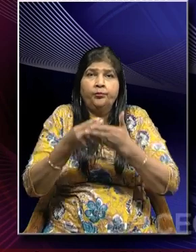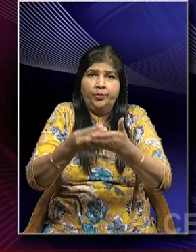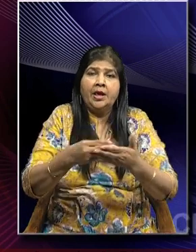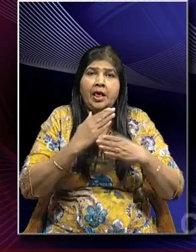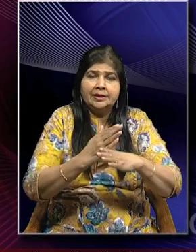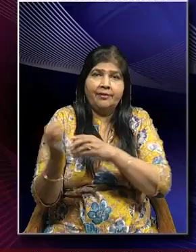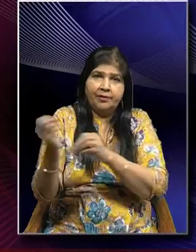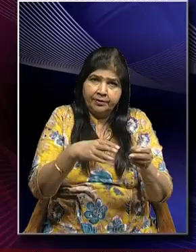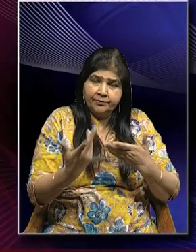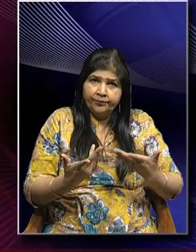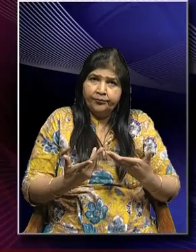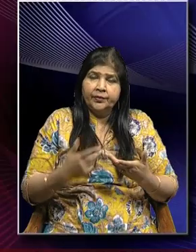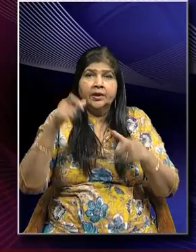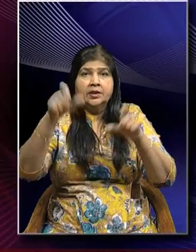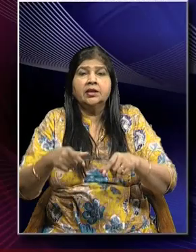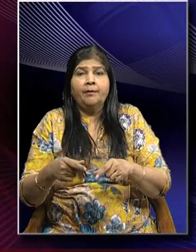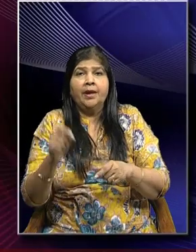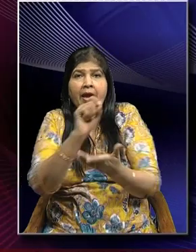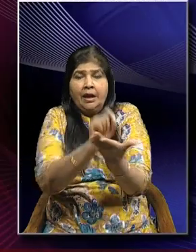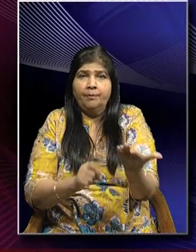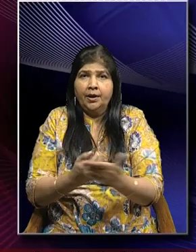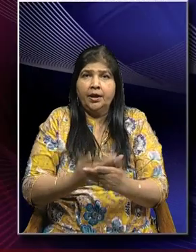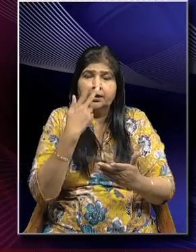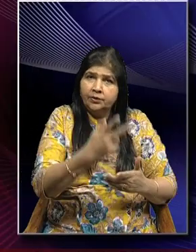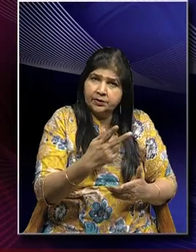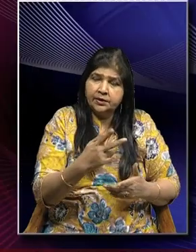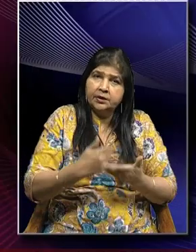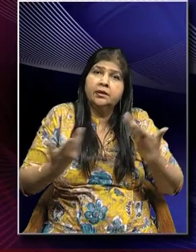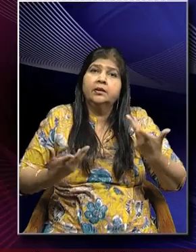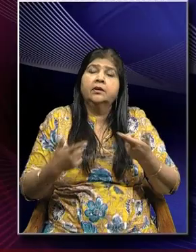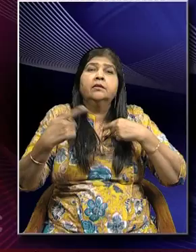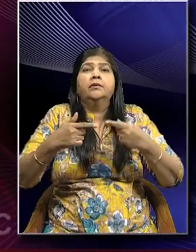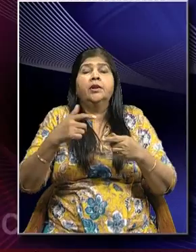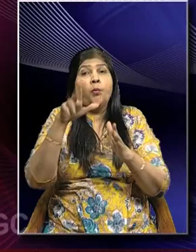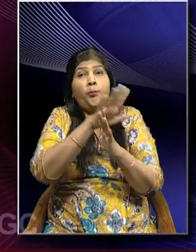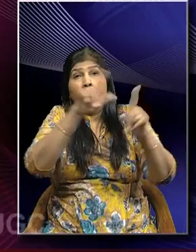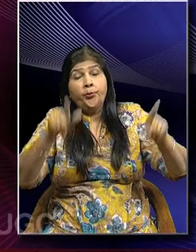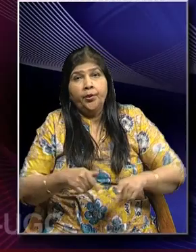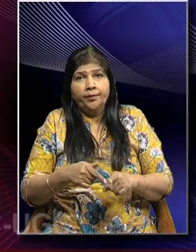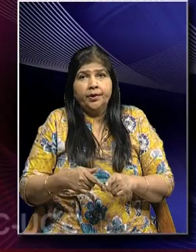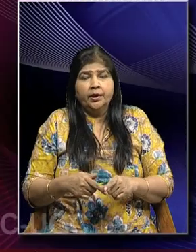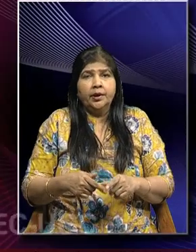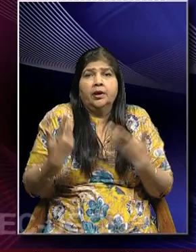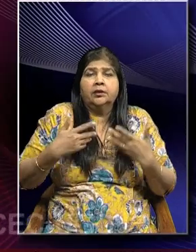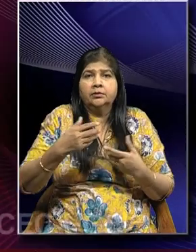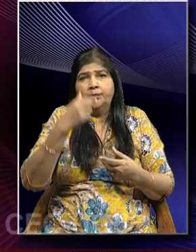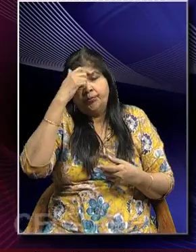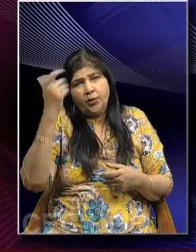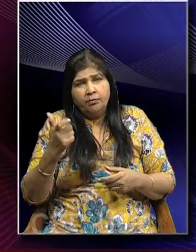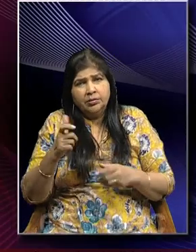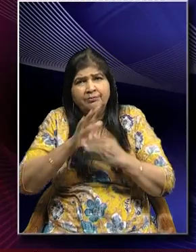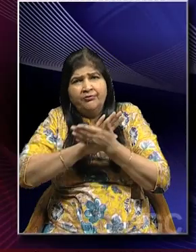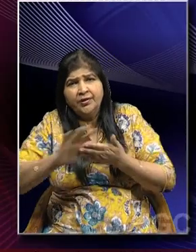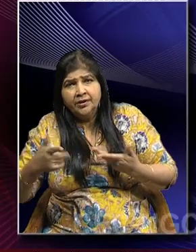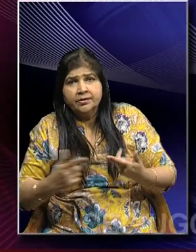behaviors once somebody is filing a complaint? Whether we are having a proper grievance redressal system or